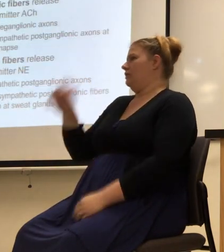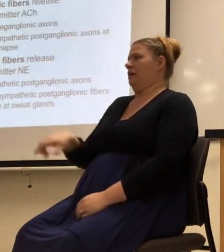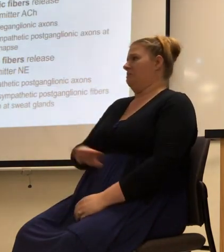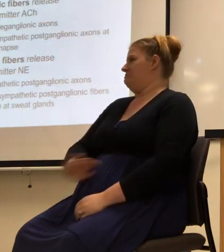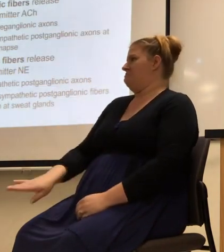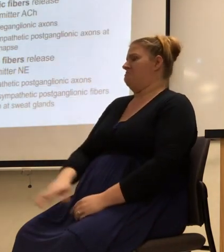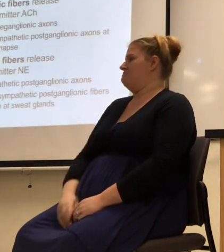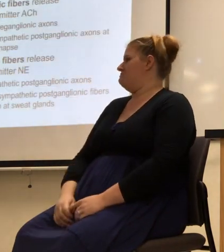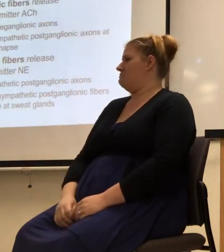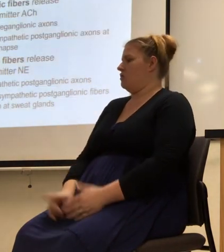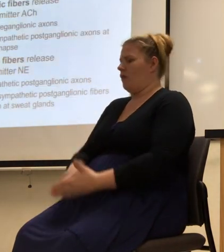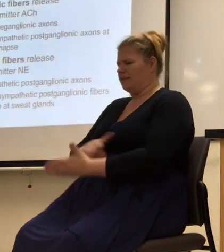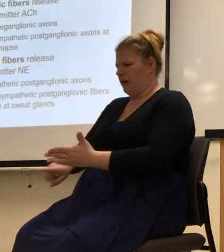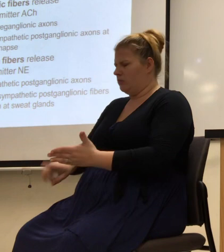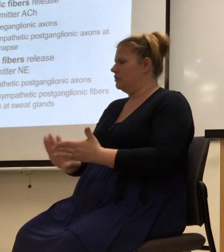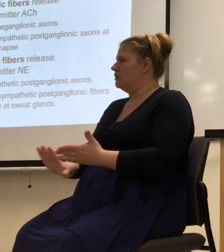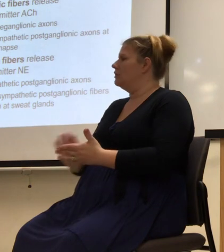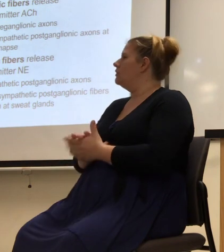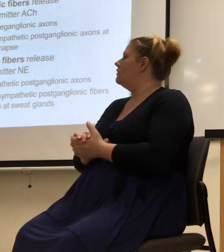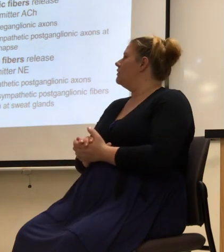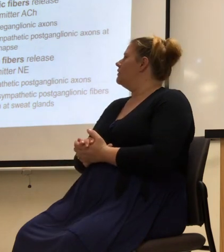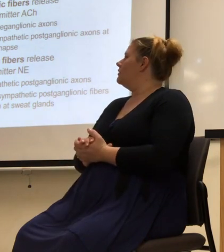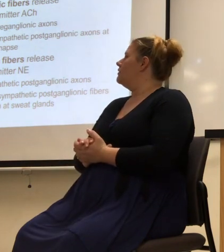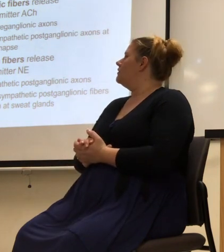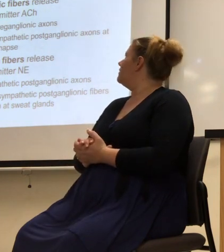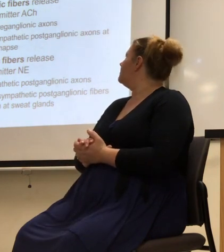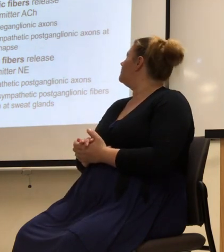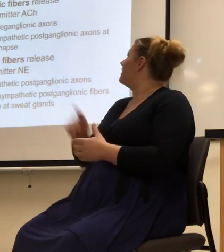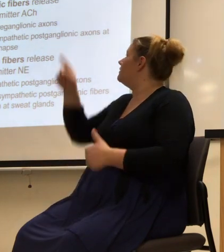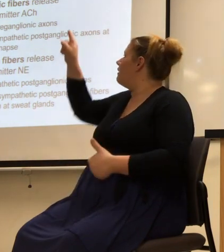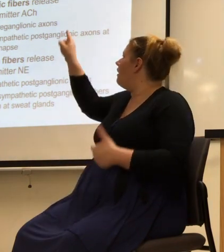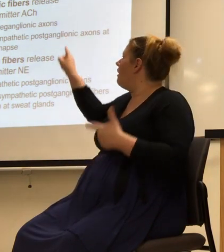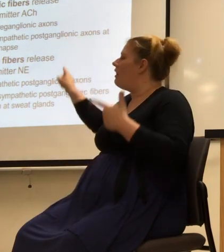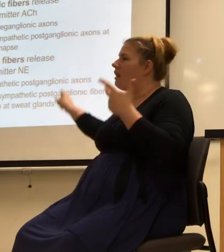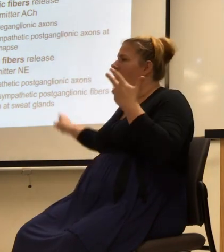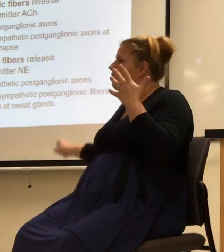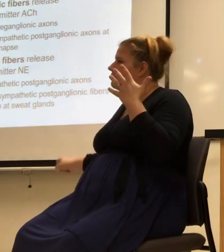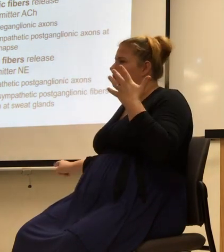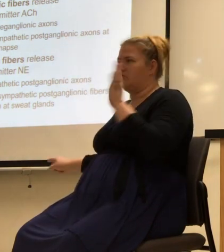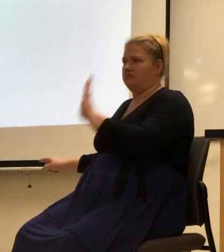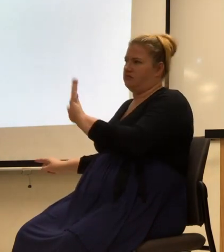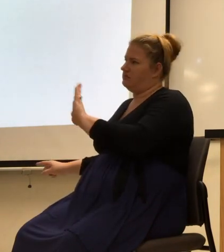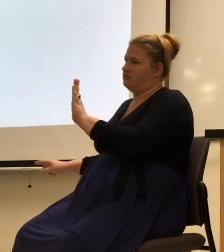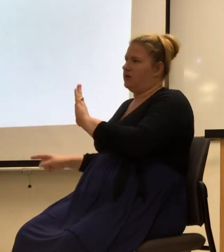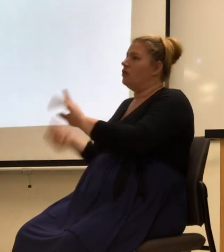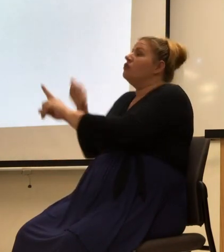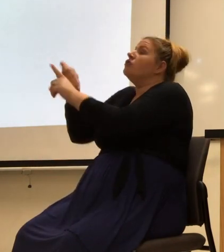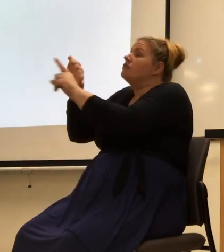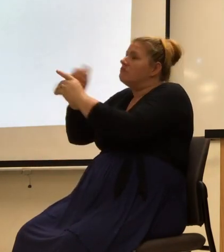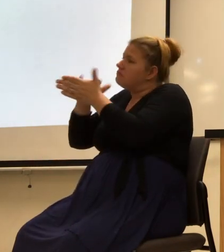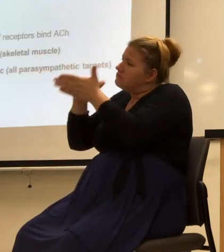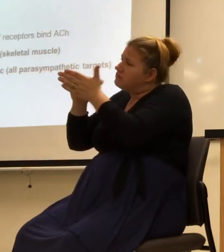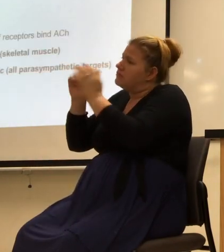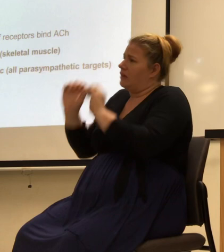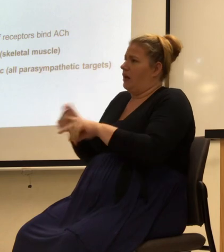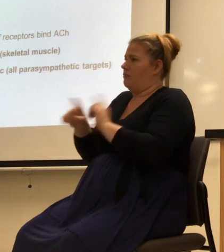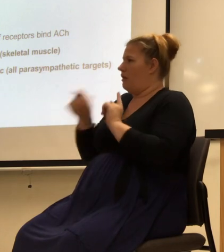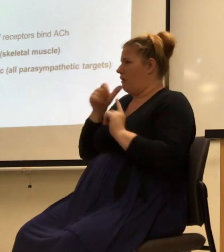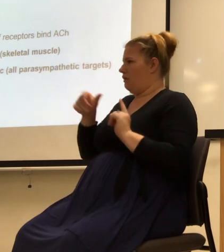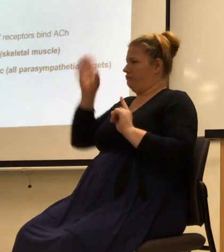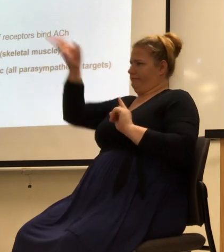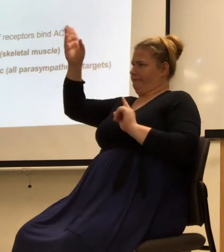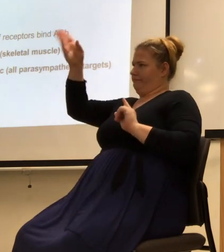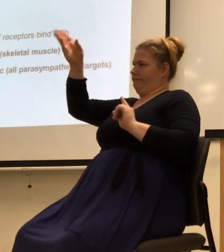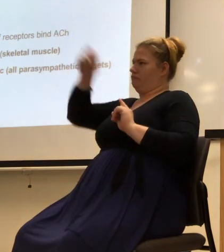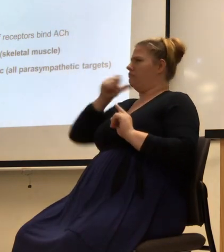them, cholinergic, adrenergic, you can look at it yourself if you want. It's